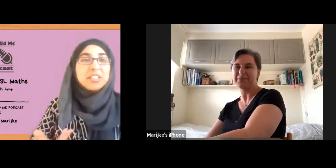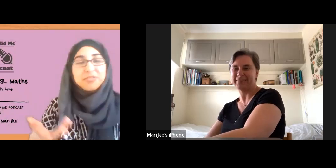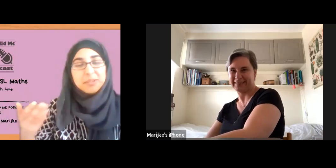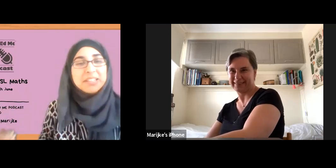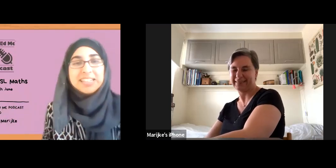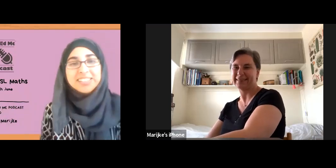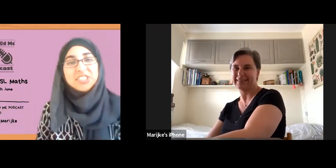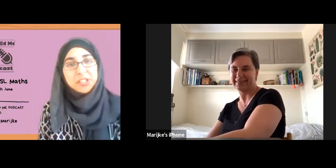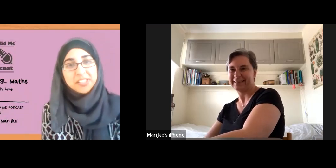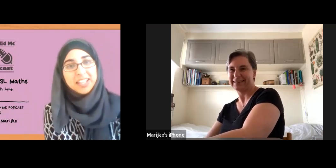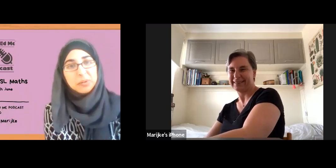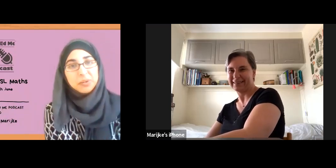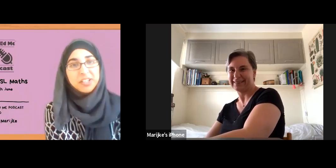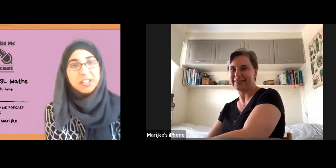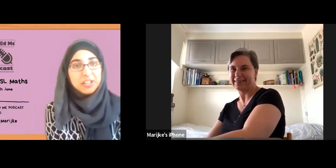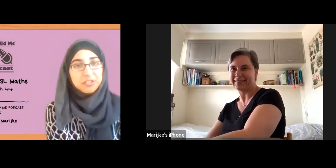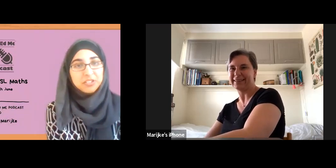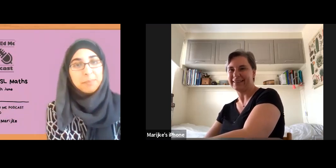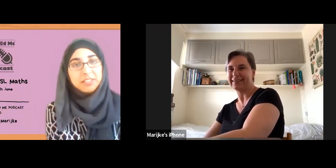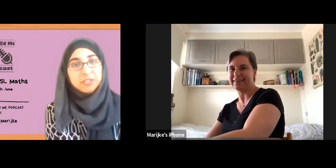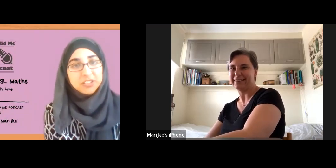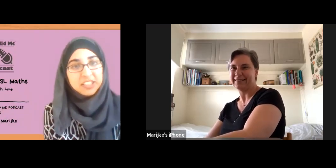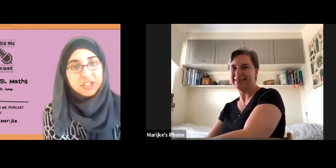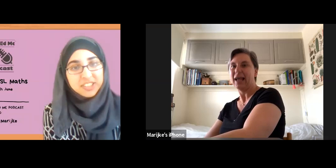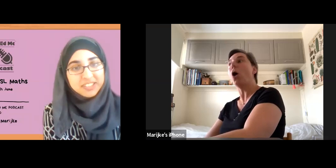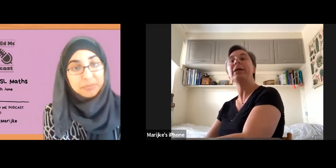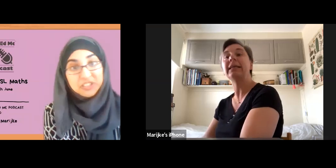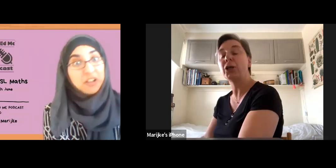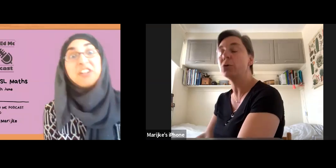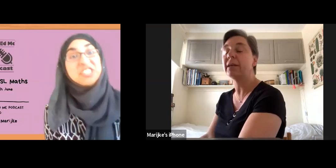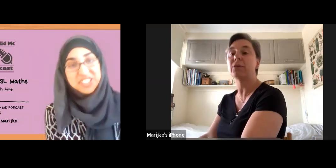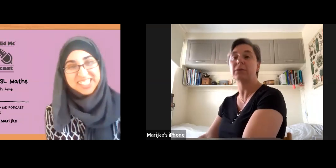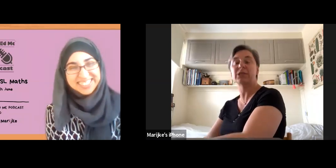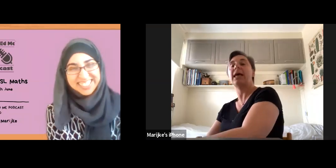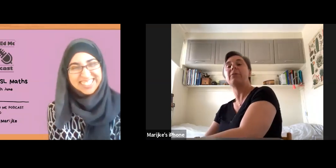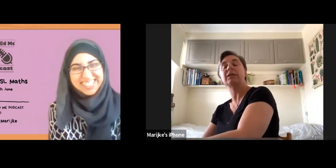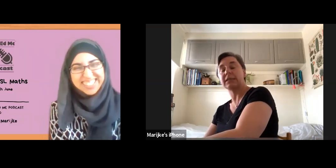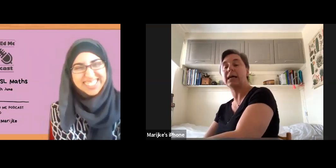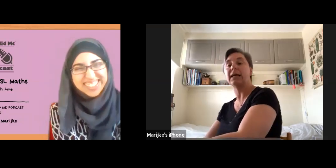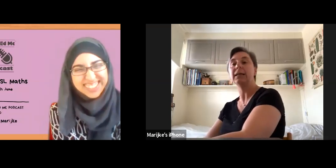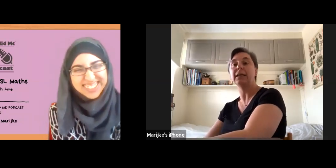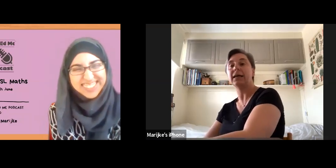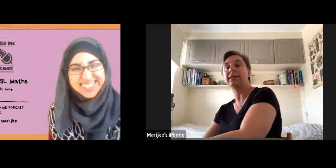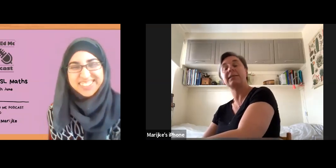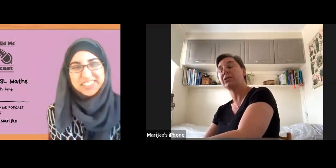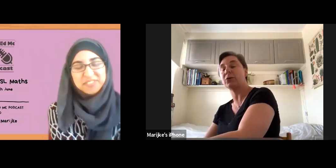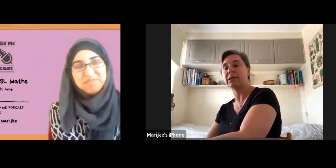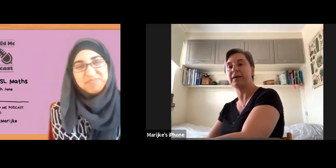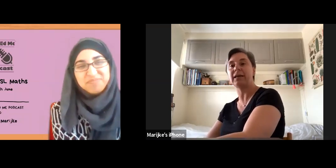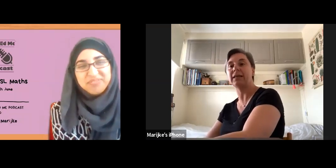have completely understood that you're not being rude. It's just they knew. They thought it was hilarious. Yeah, they're still talking about that. Yeah,